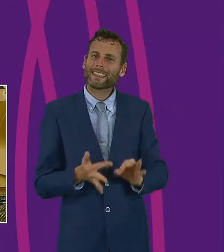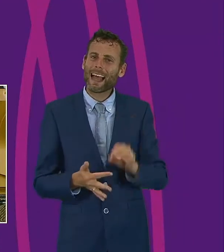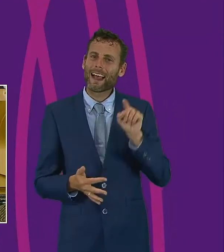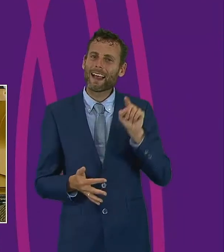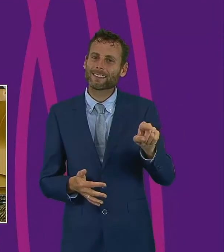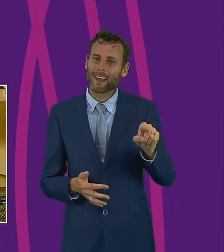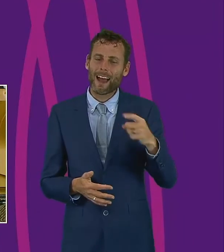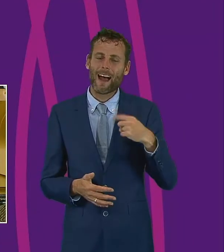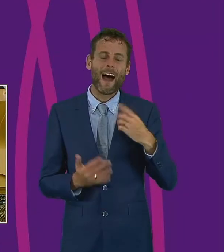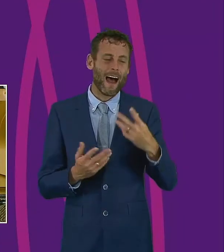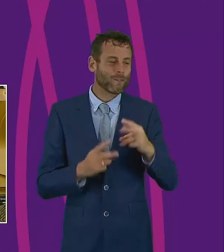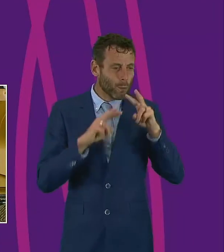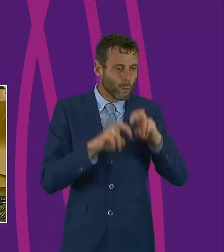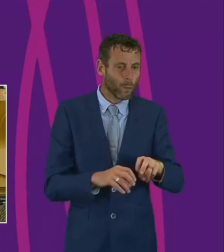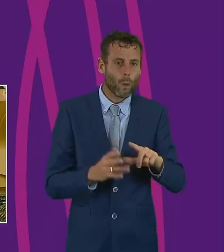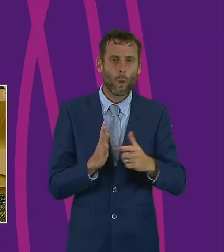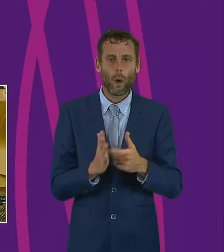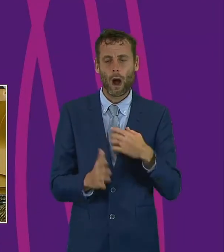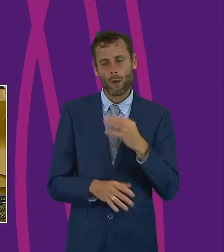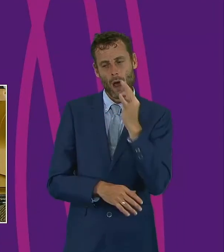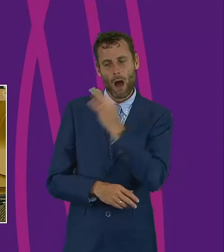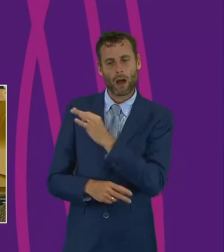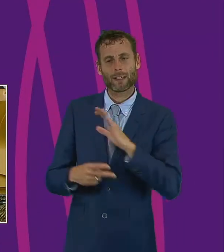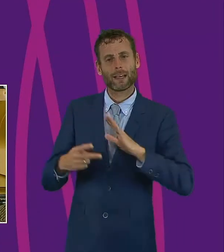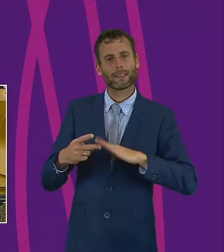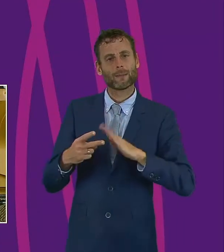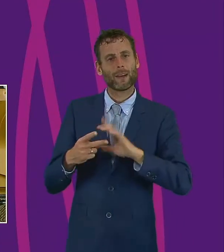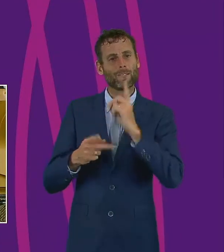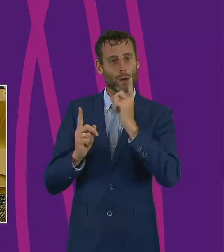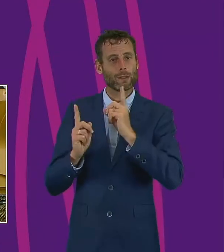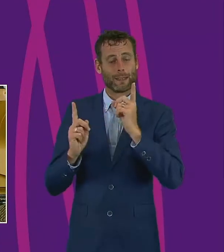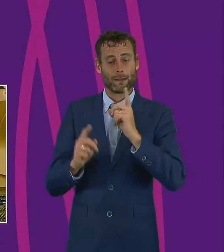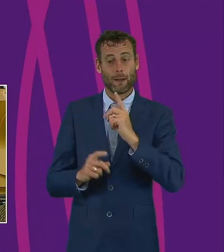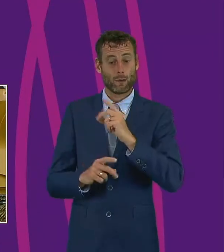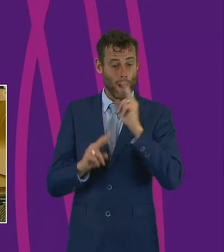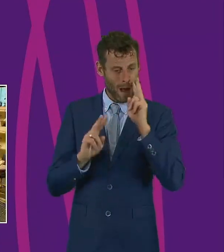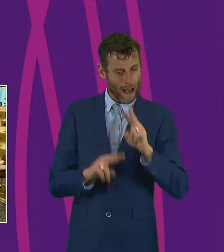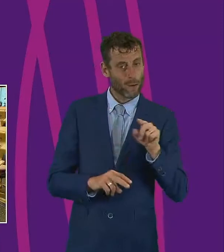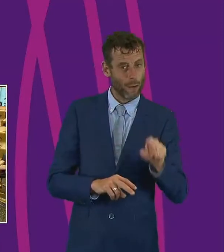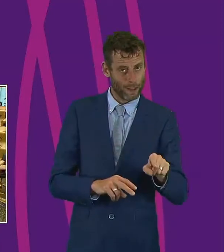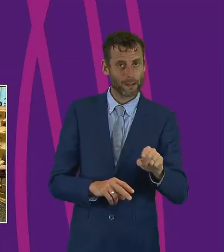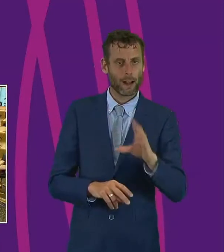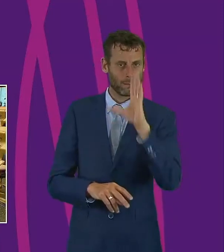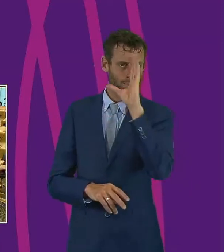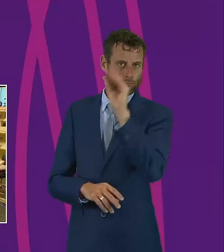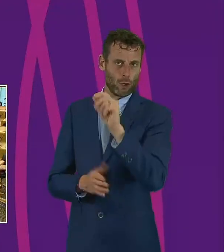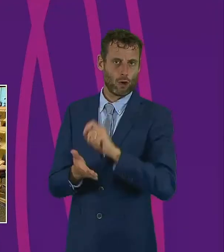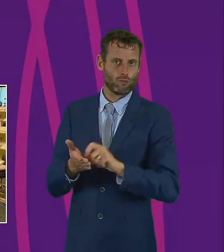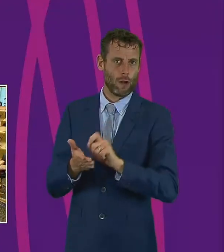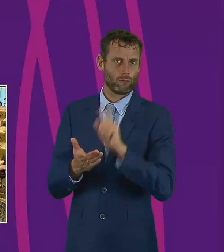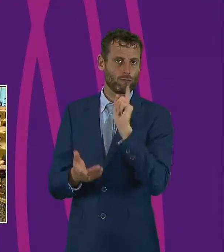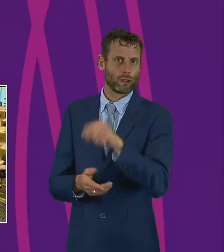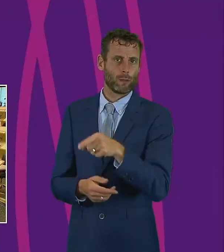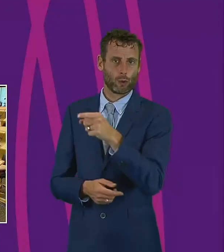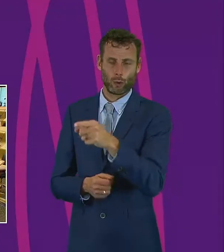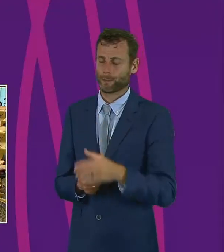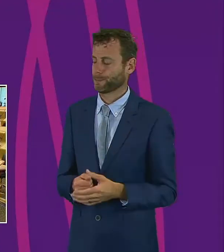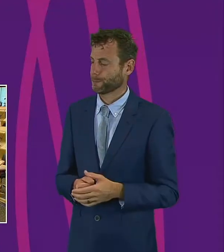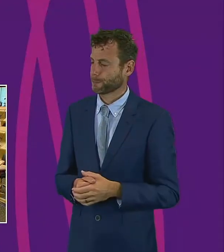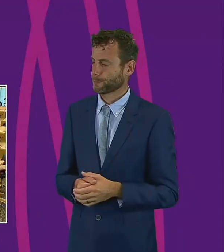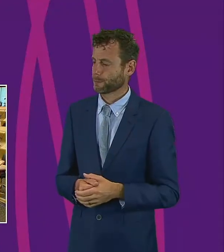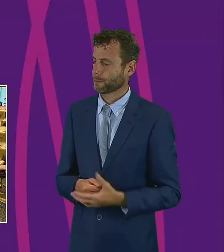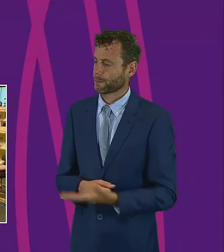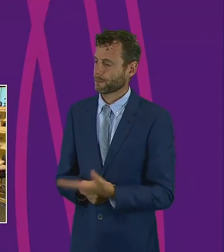looked into, and either myself or the Deputy First Minister will write to Polly McNeill when we've had a chance to do so. Kenneth Gibson, to be followed by Lee MacArthur.